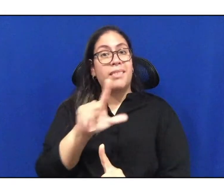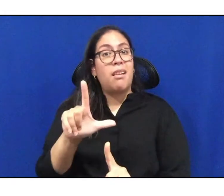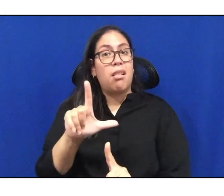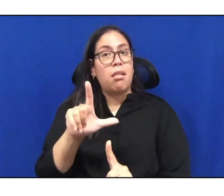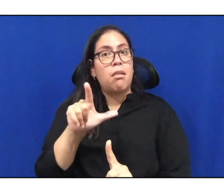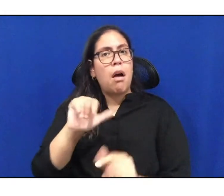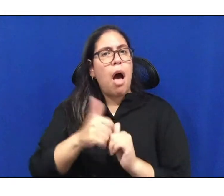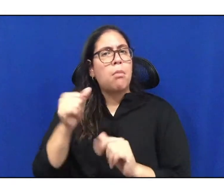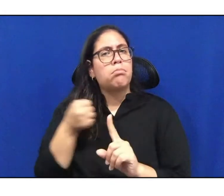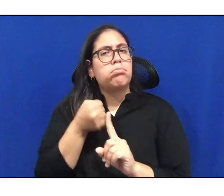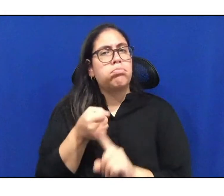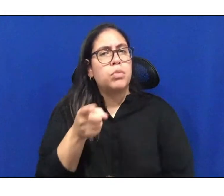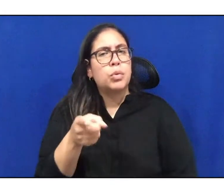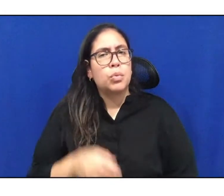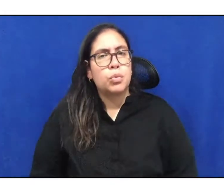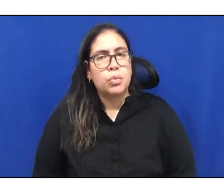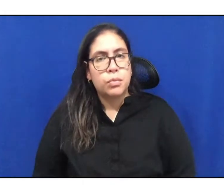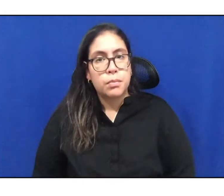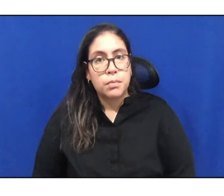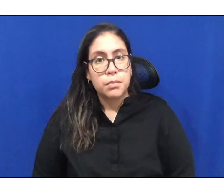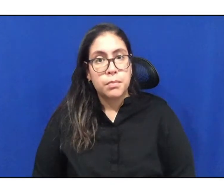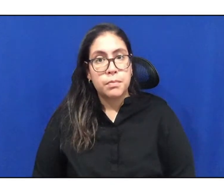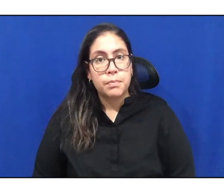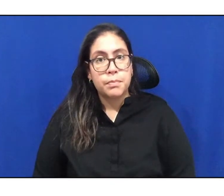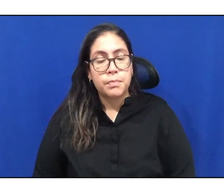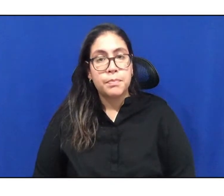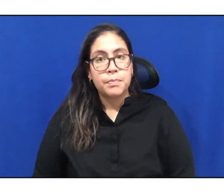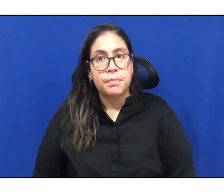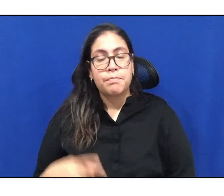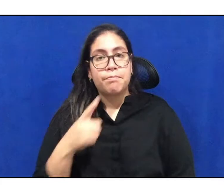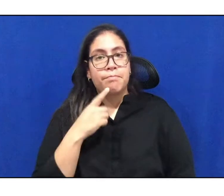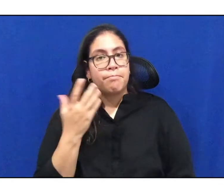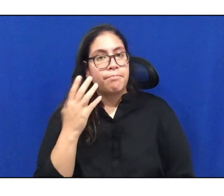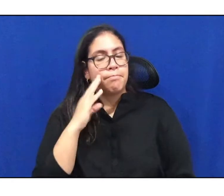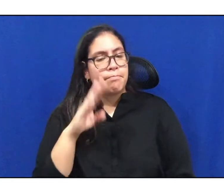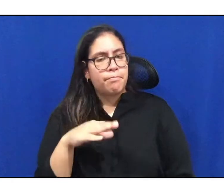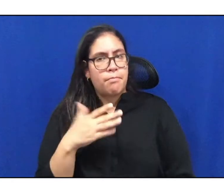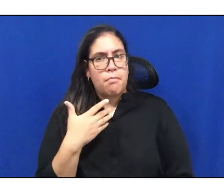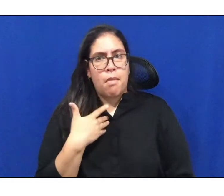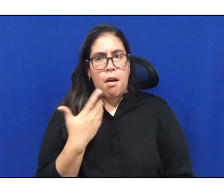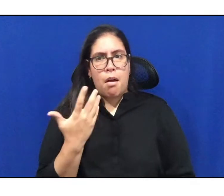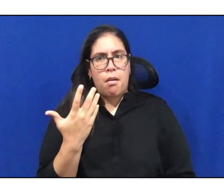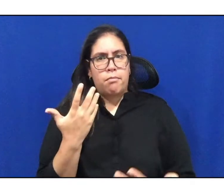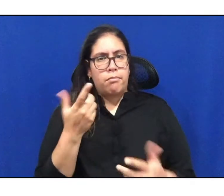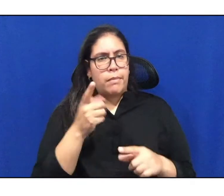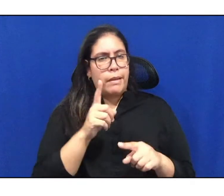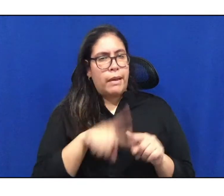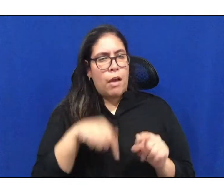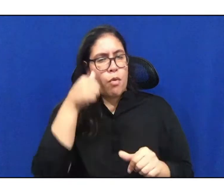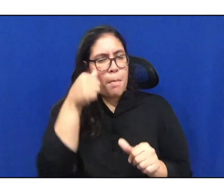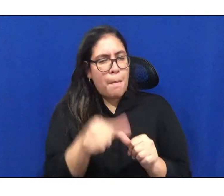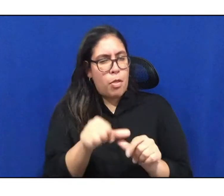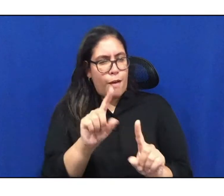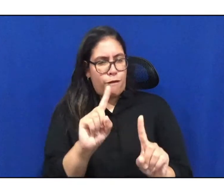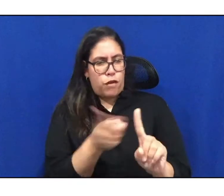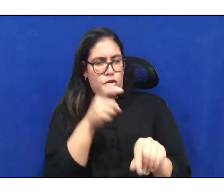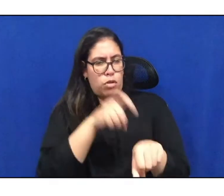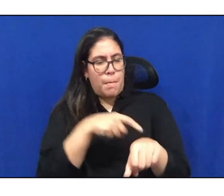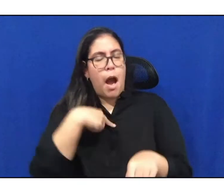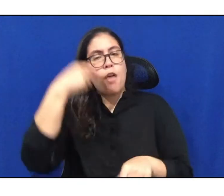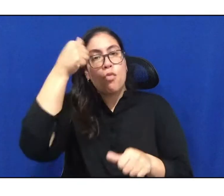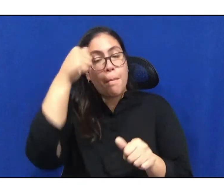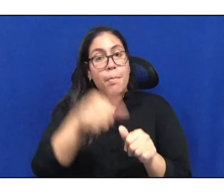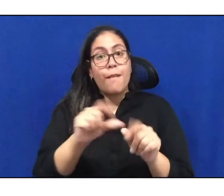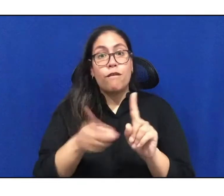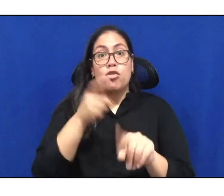You know, I can't honestly say I remember the first time, but I remember the first time I was impacted by the